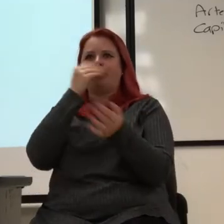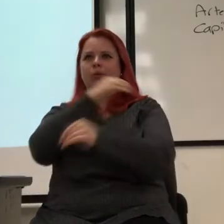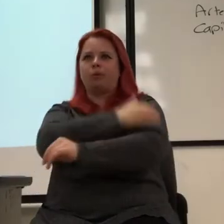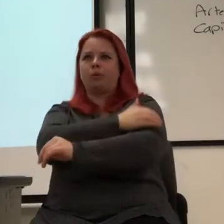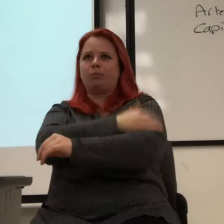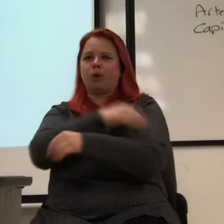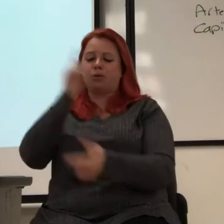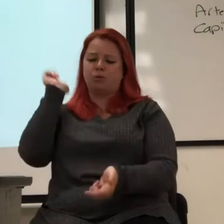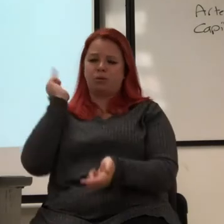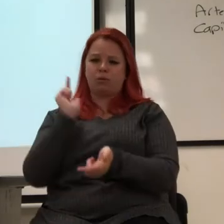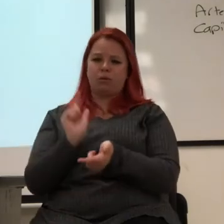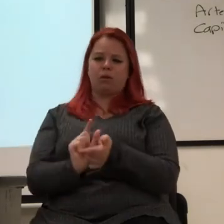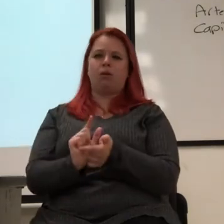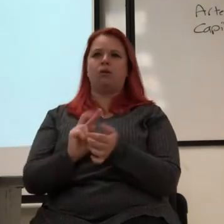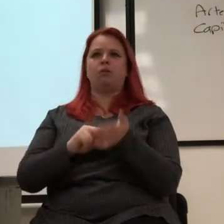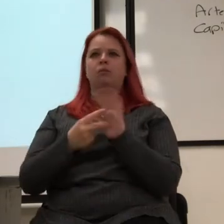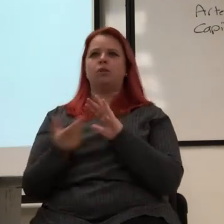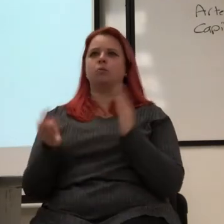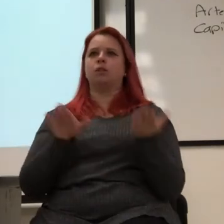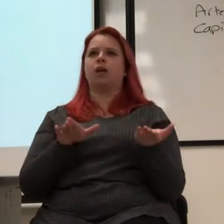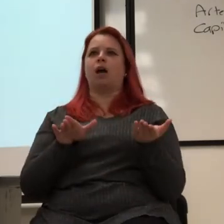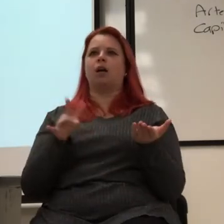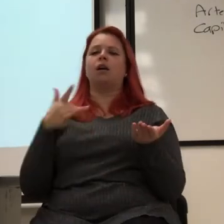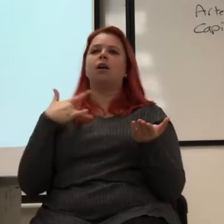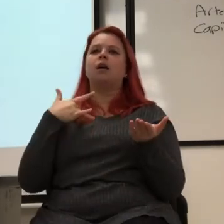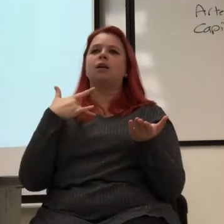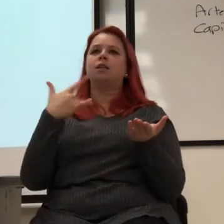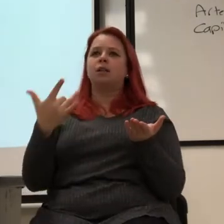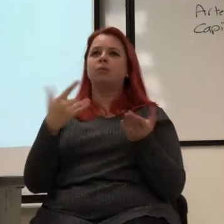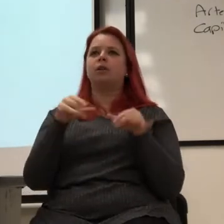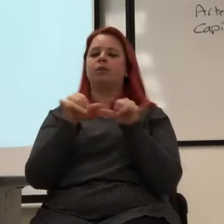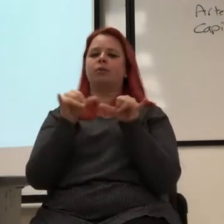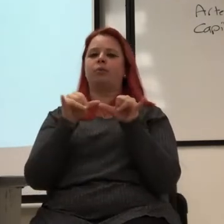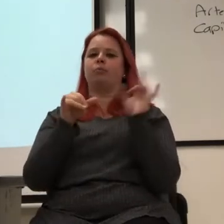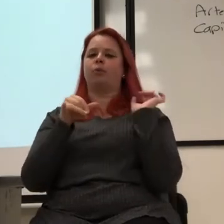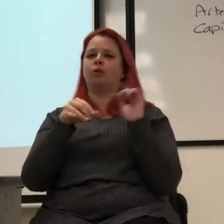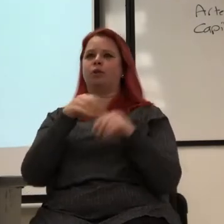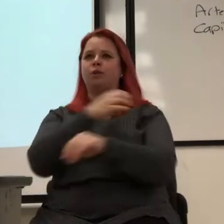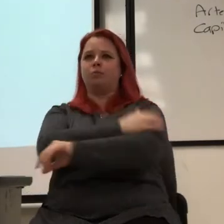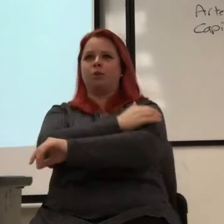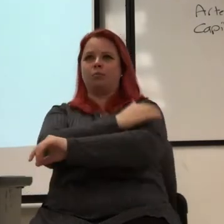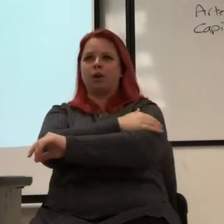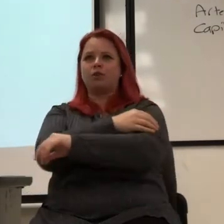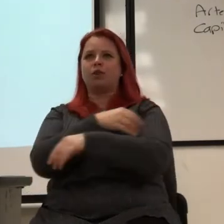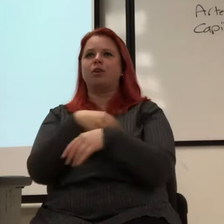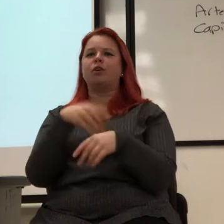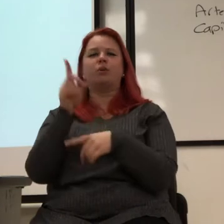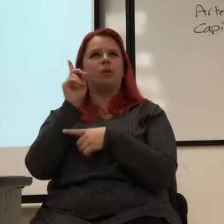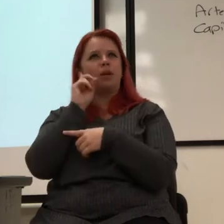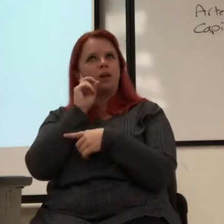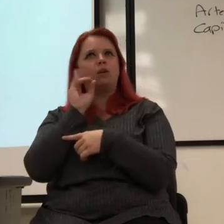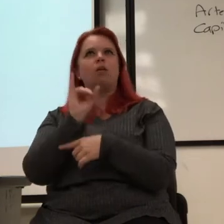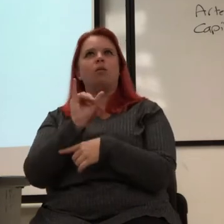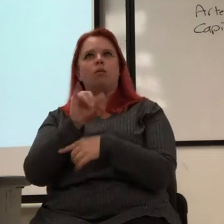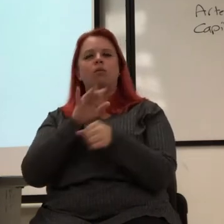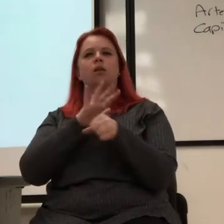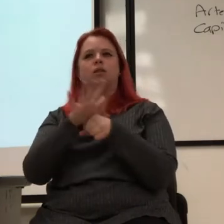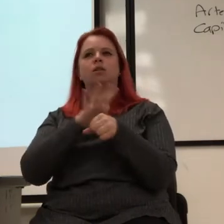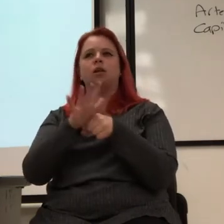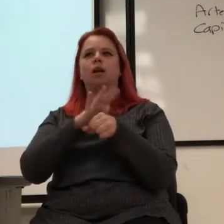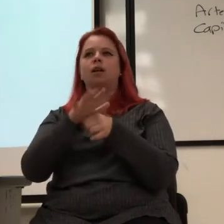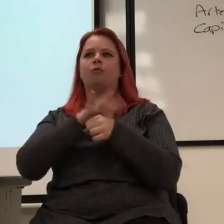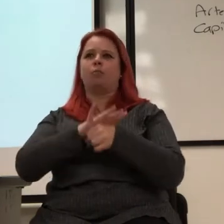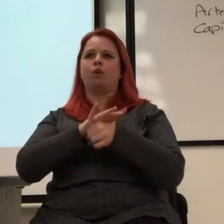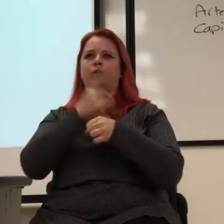pressure. You measure a pressure in your patient, usually here in the brachial artery, they're saying, okay, that's enough pressure to push blood to the capillaries so you can have